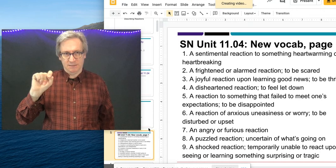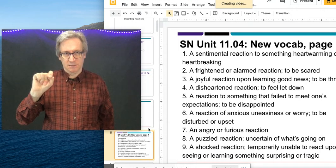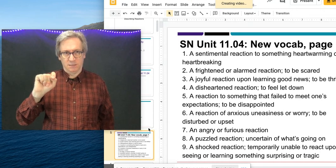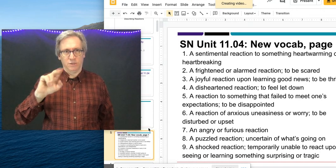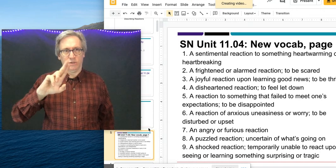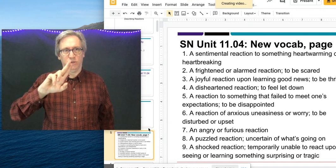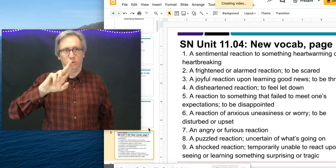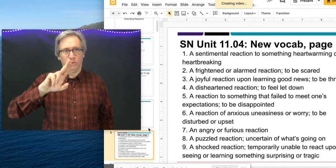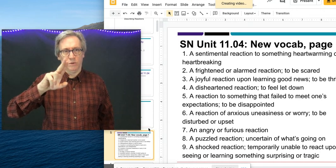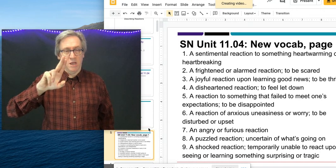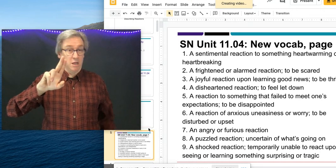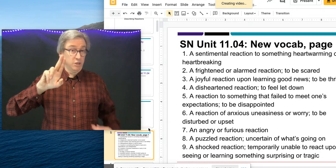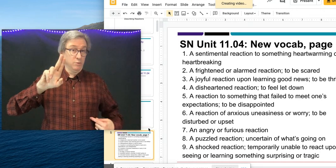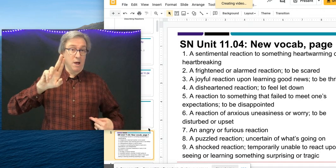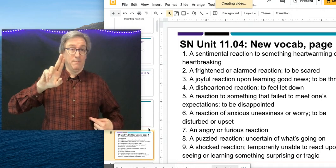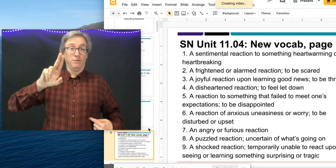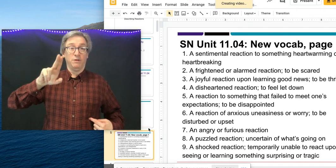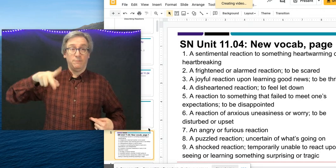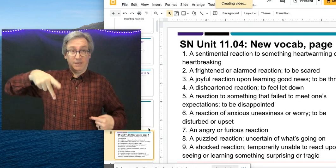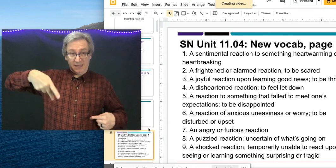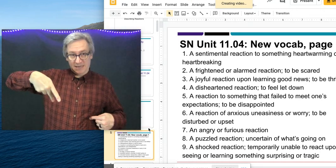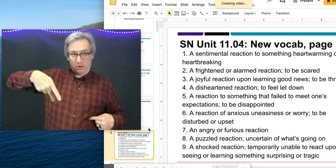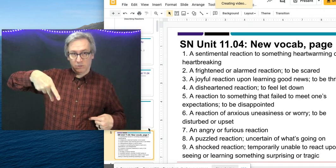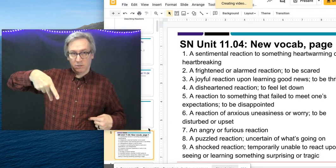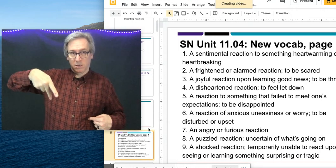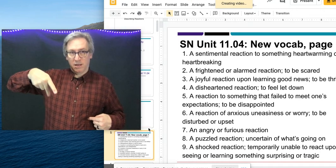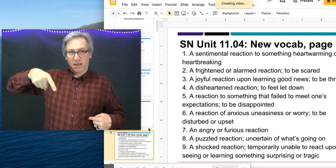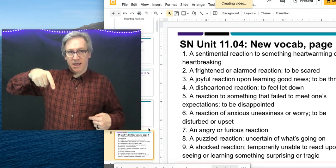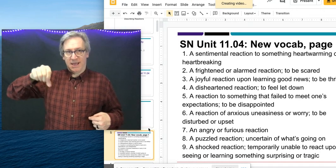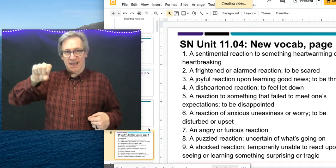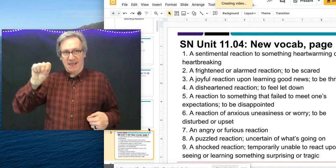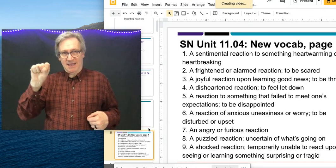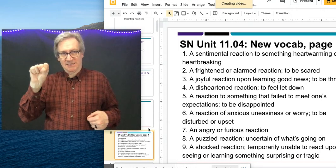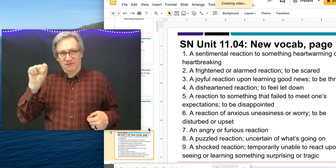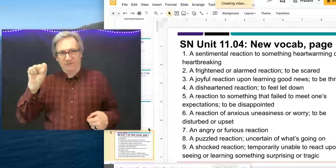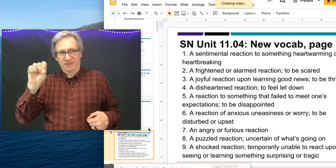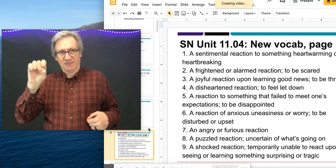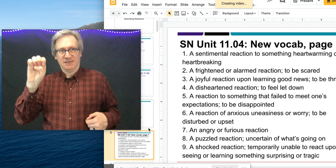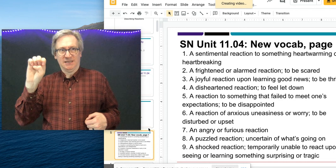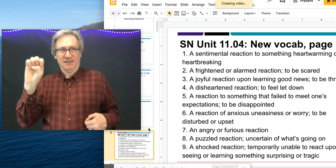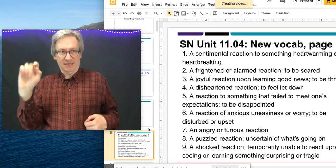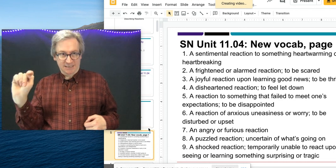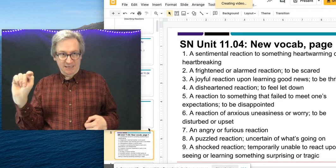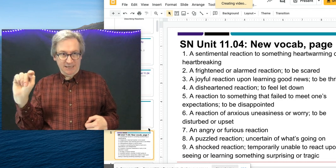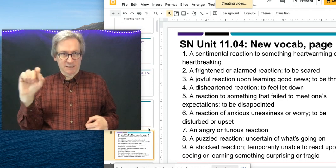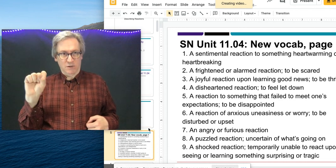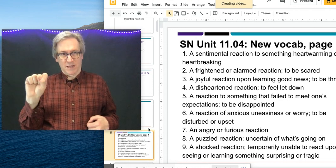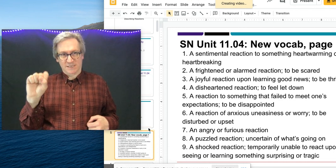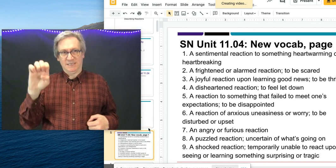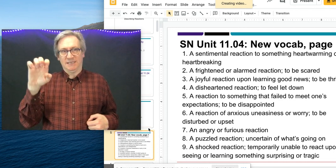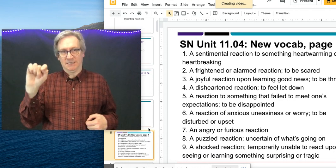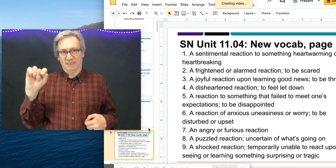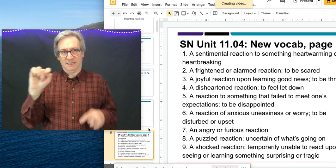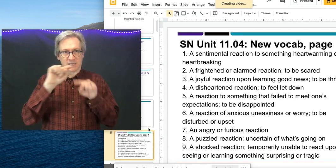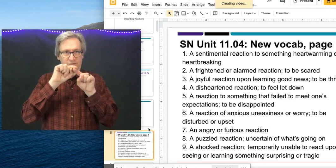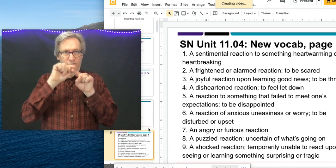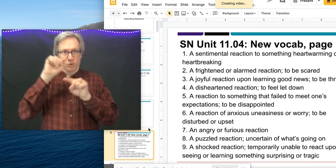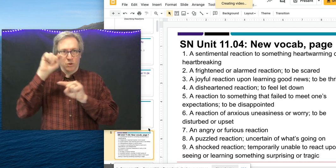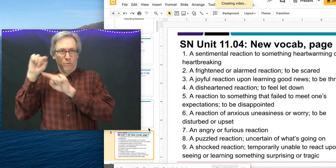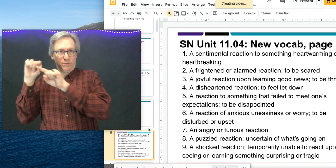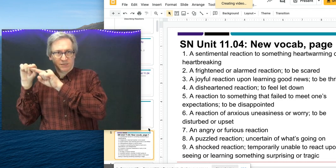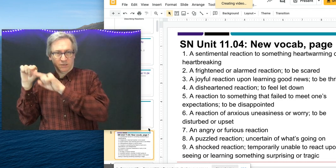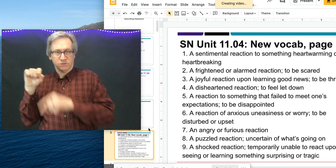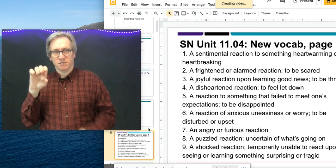U-P-S-E-T. U up, P down, S to fist, E-T. So S-E-T. It kind